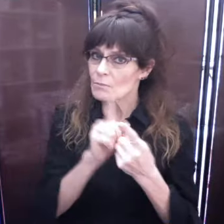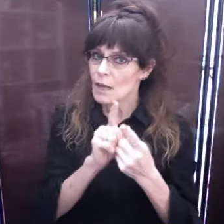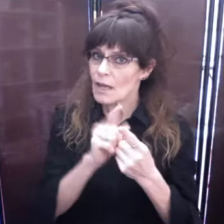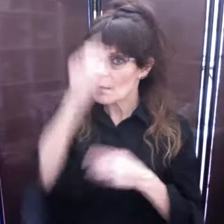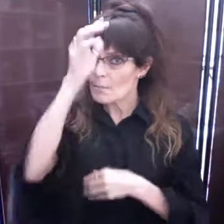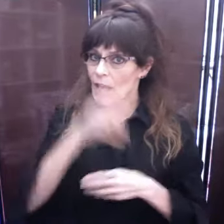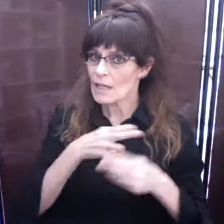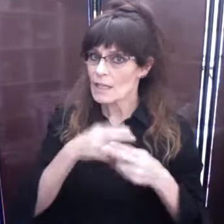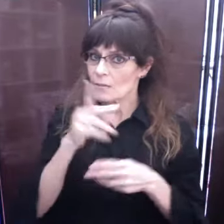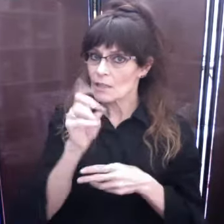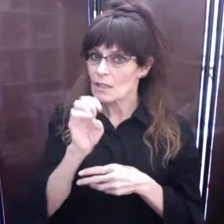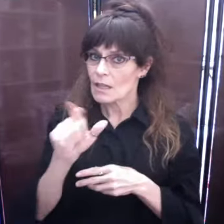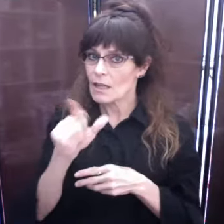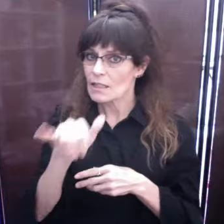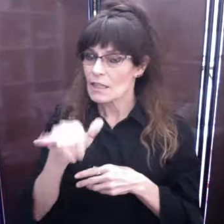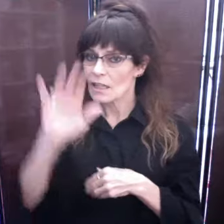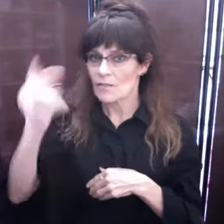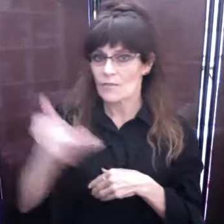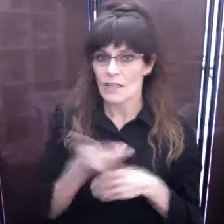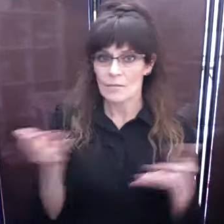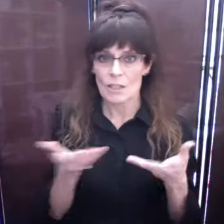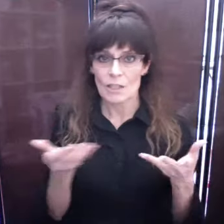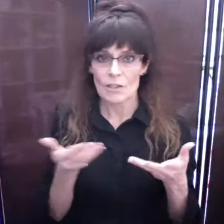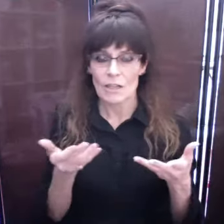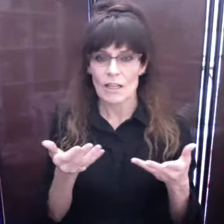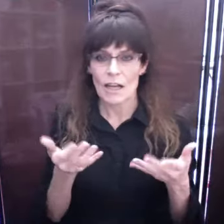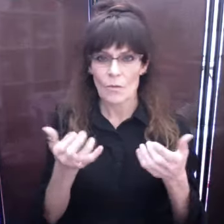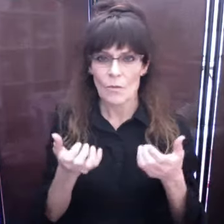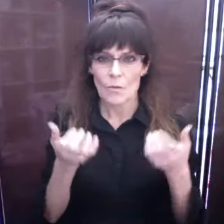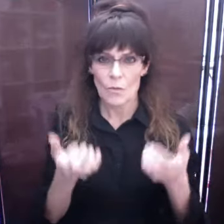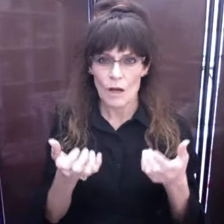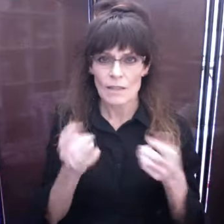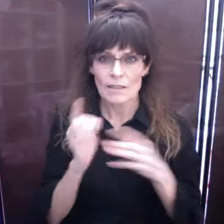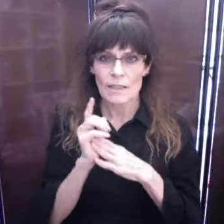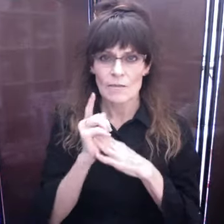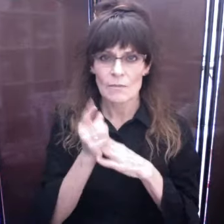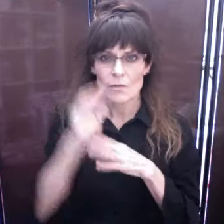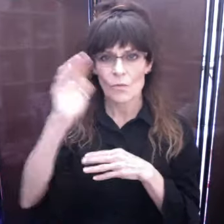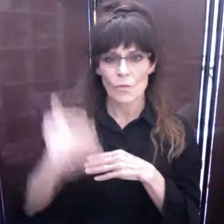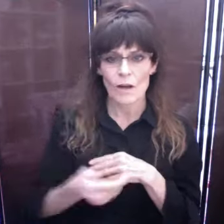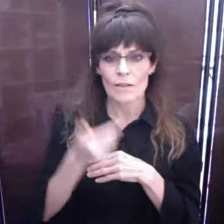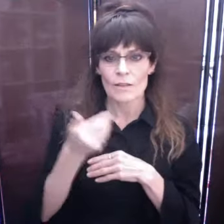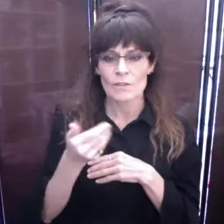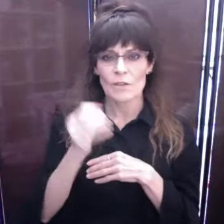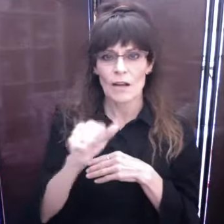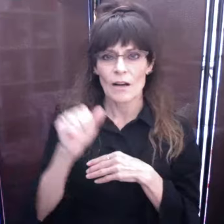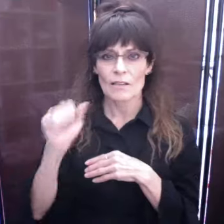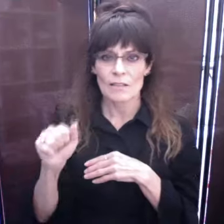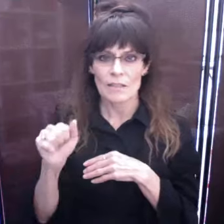and I've invited him to be on this meeting. And I just want to take a minute to welcome him to Alcoholics Anonymous. He's a good kid, and I'm